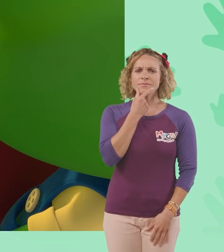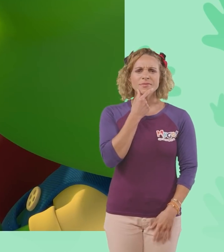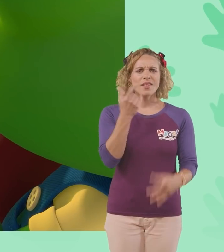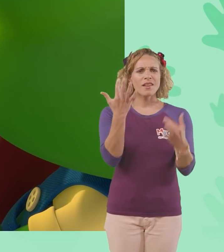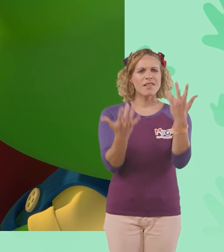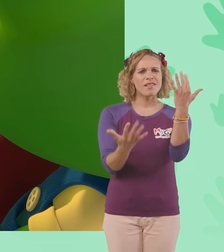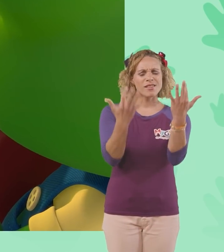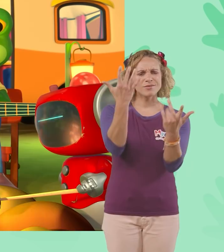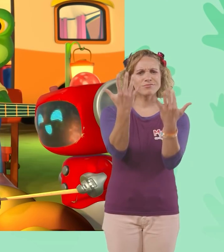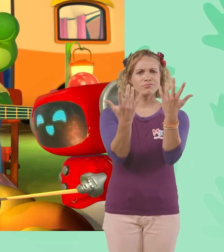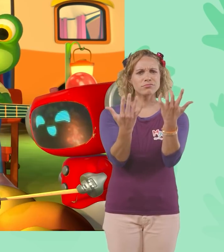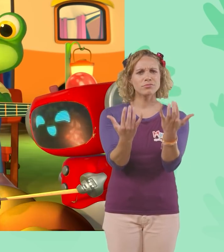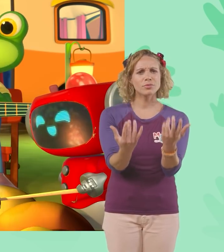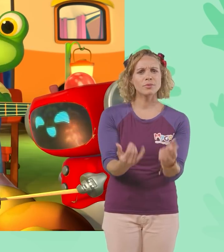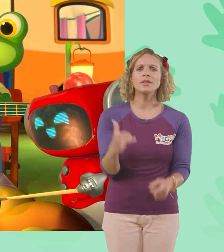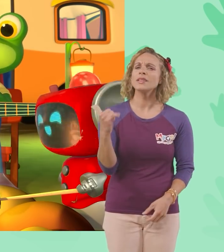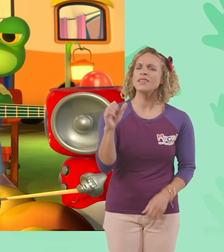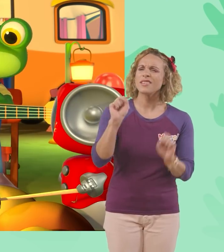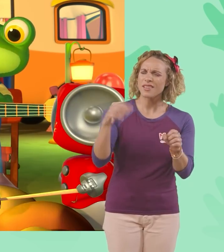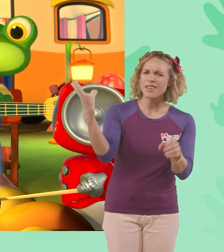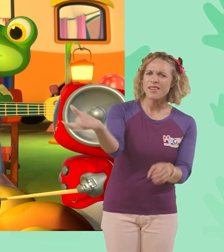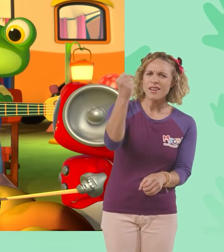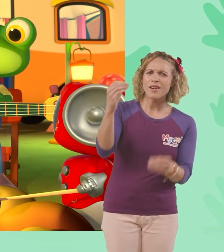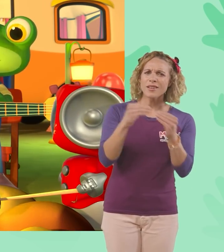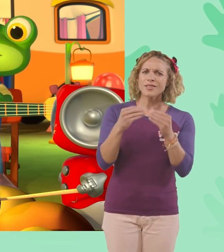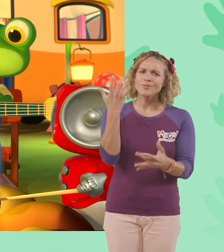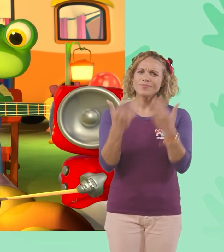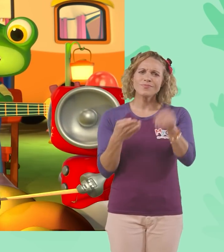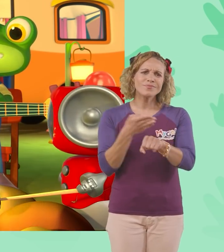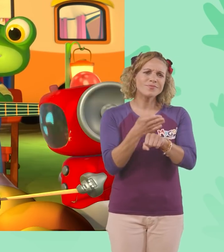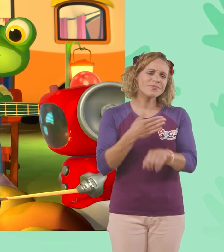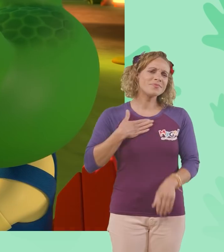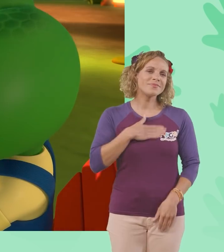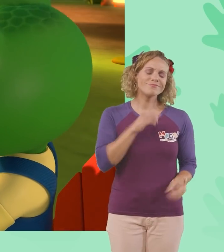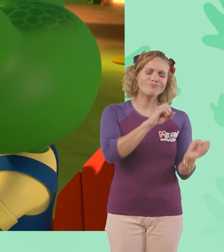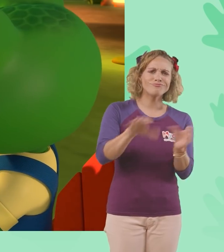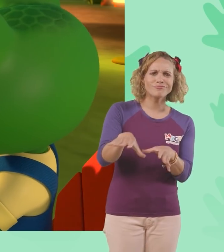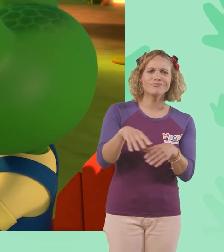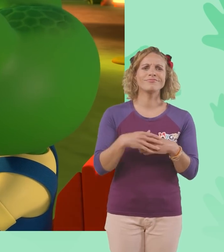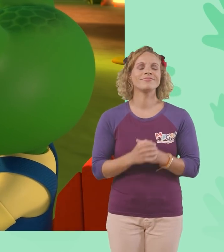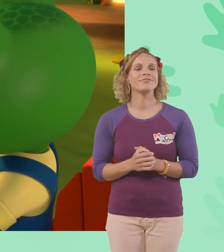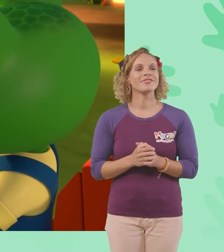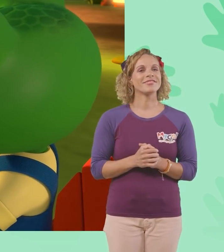The fire's getting low. Yellow, could you grab some more firewood, please?